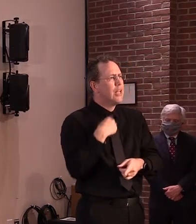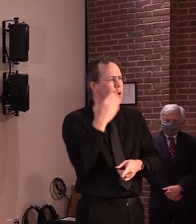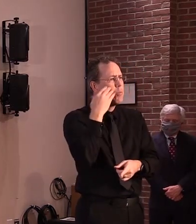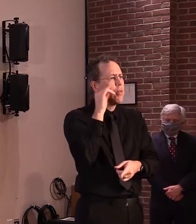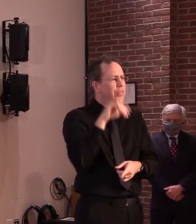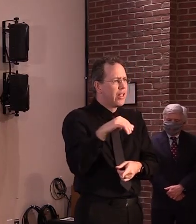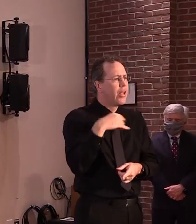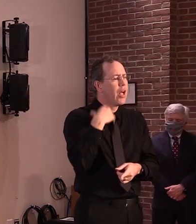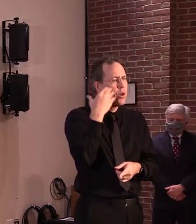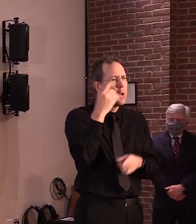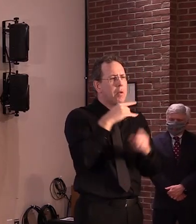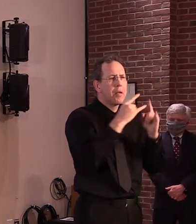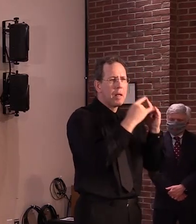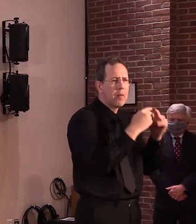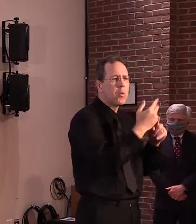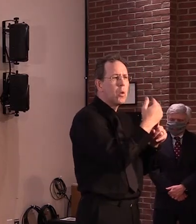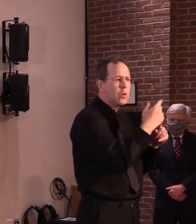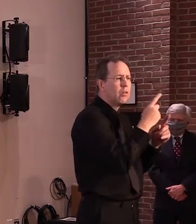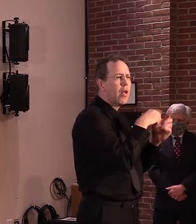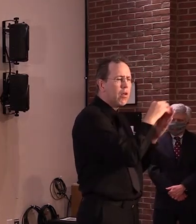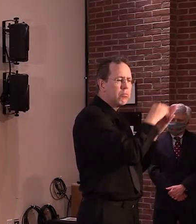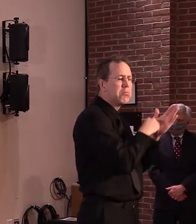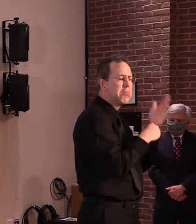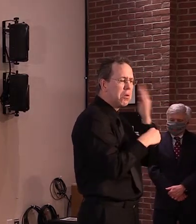Okay, great. Thanks very much.